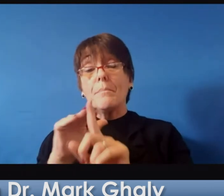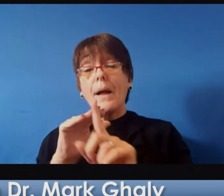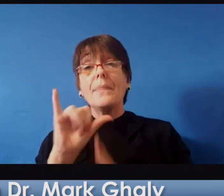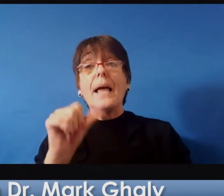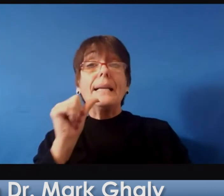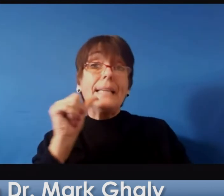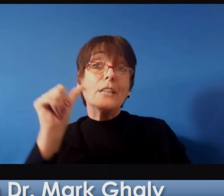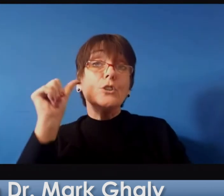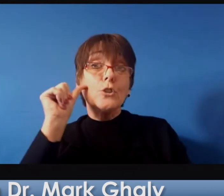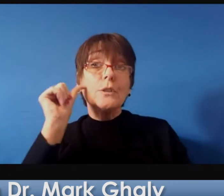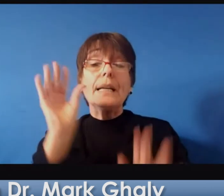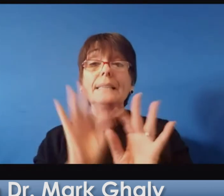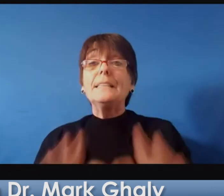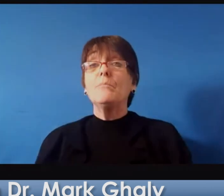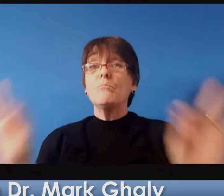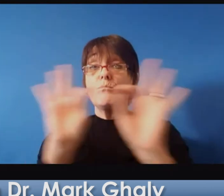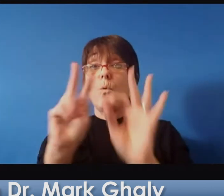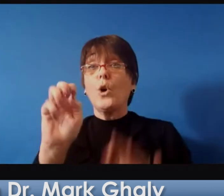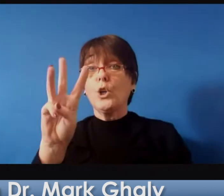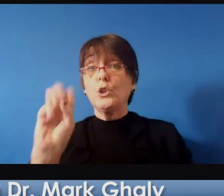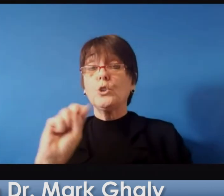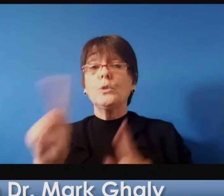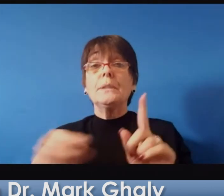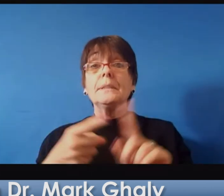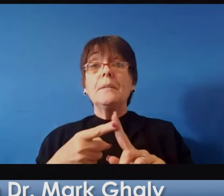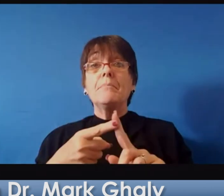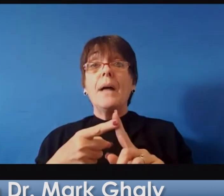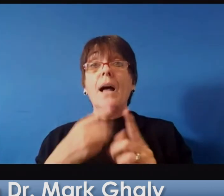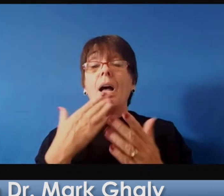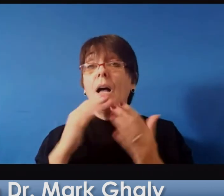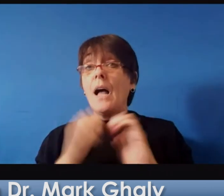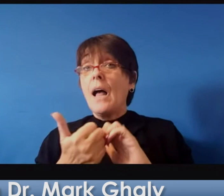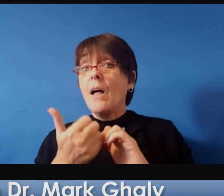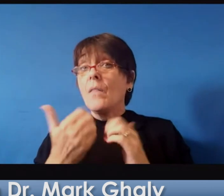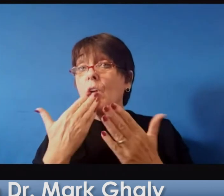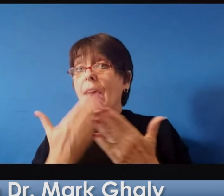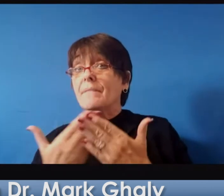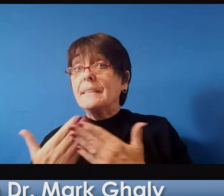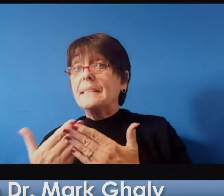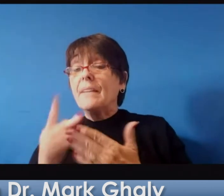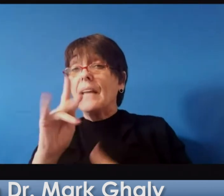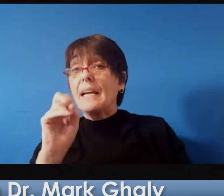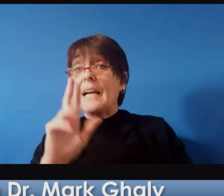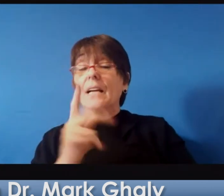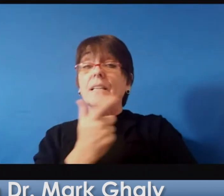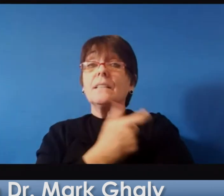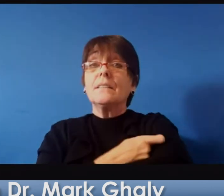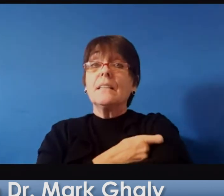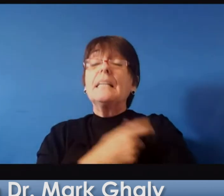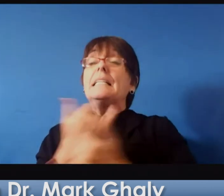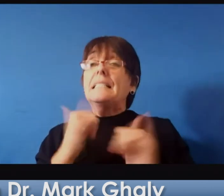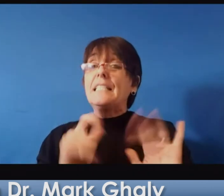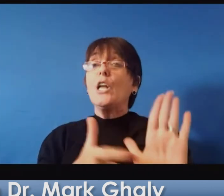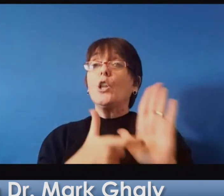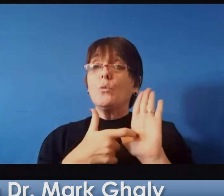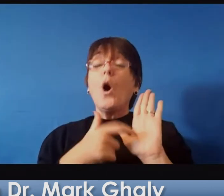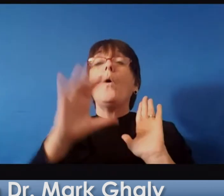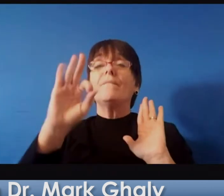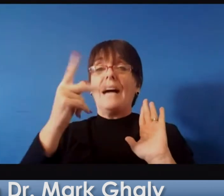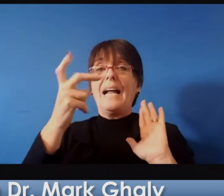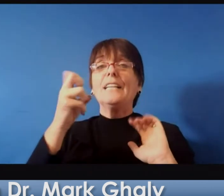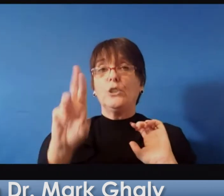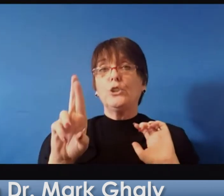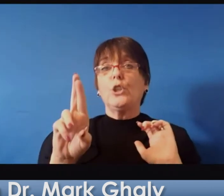yesterday's important news about the efficacy of the Pfizer vaccine, it still requires Pfizer